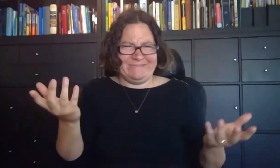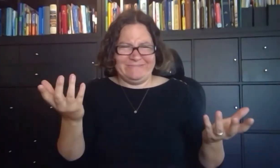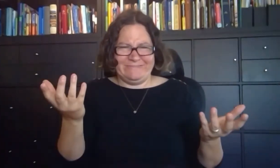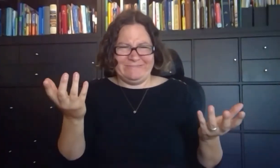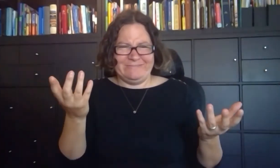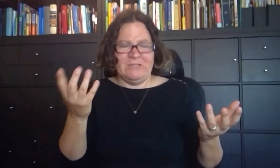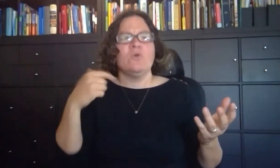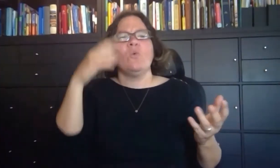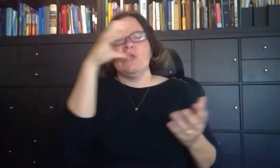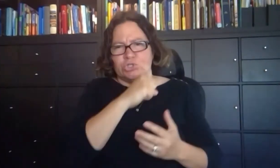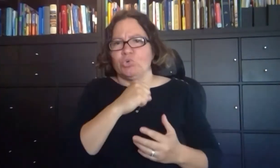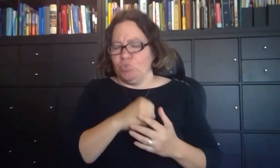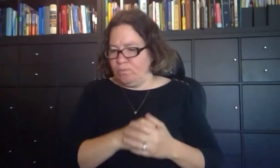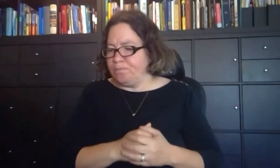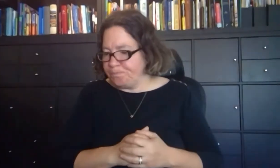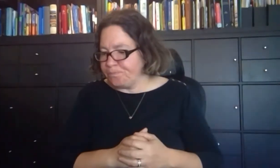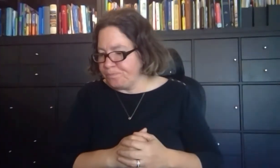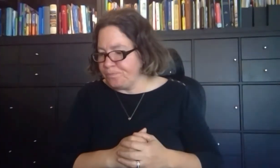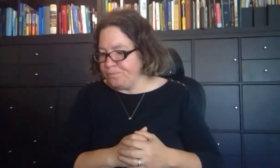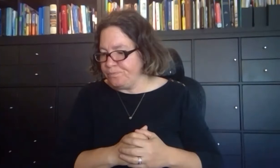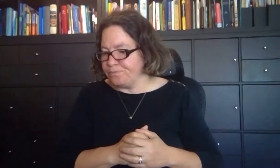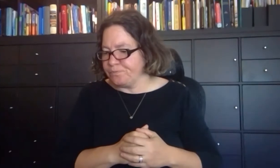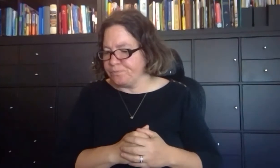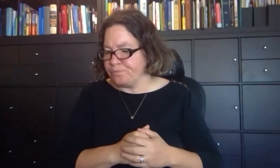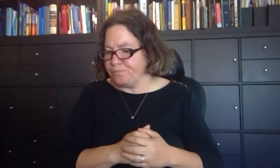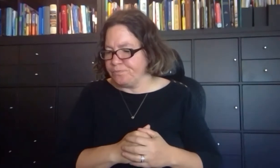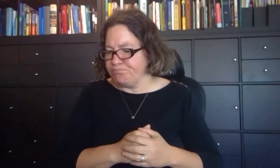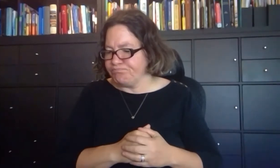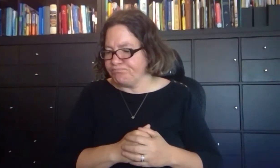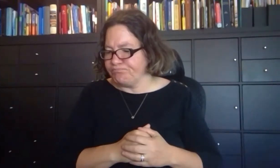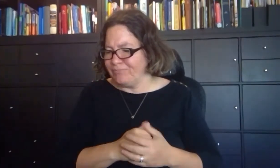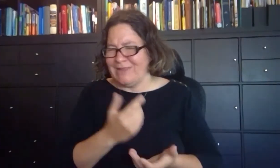This is the only way they can explain what has happened.